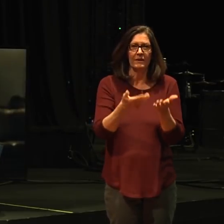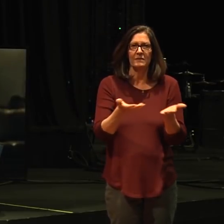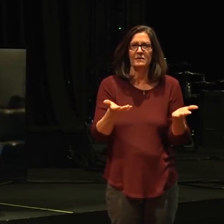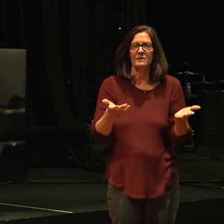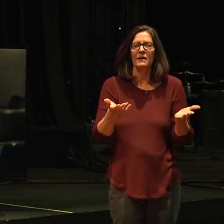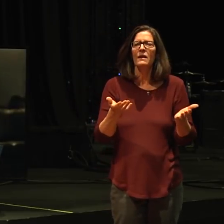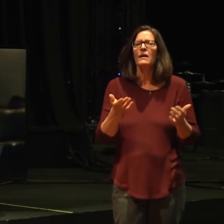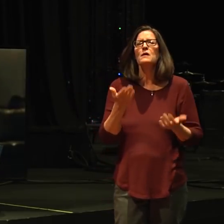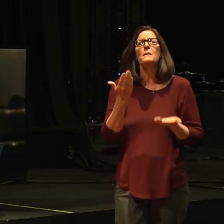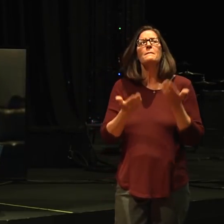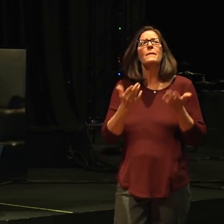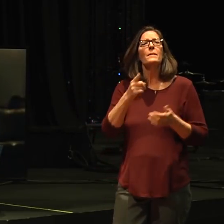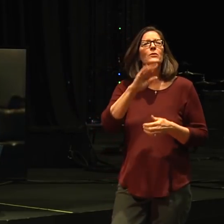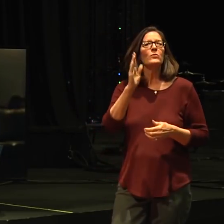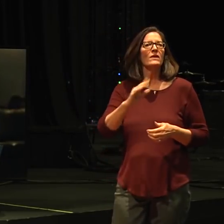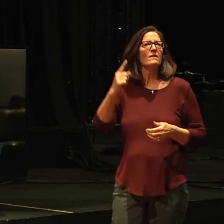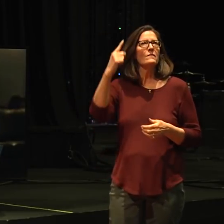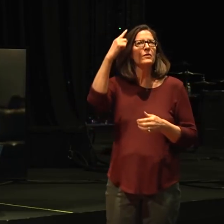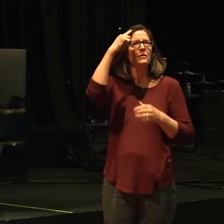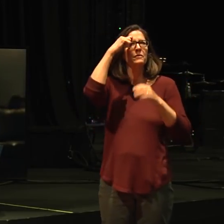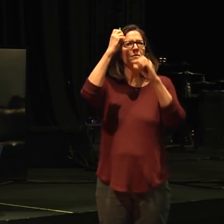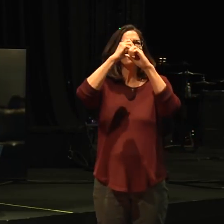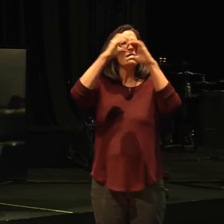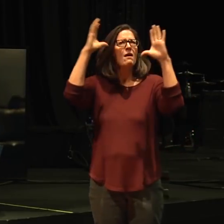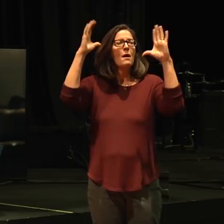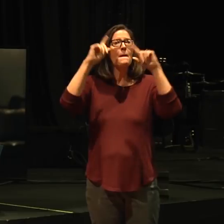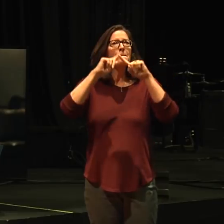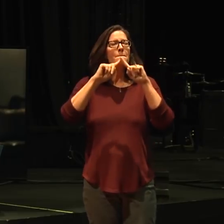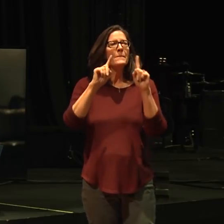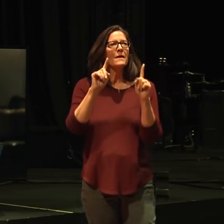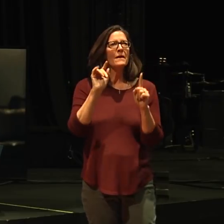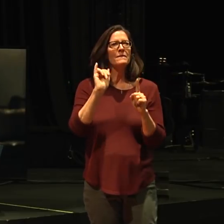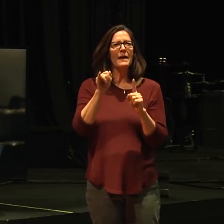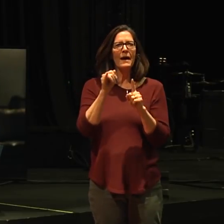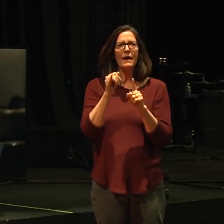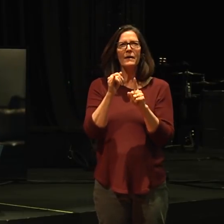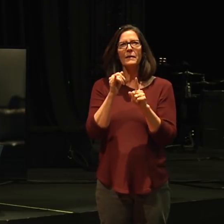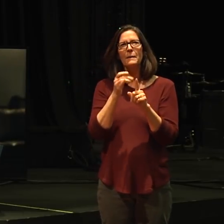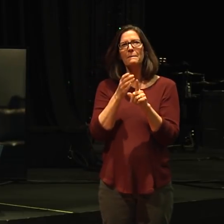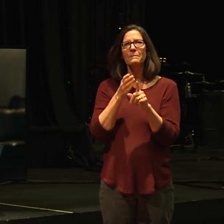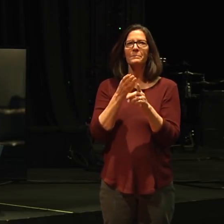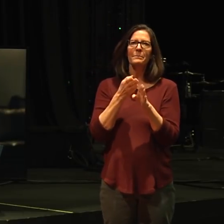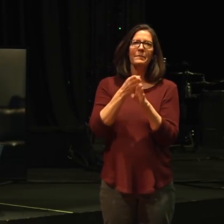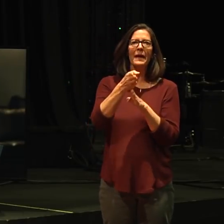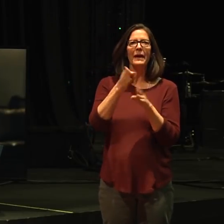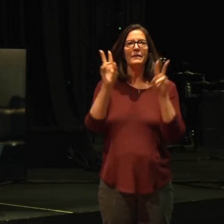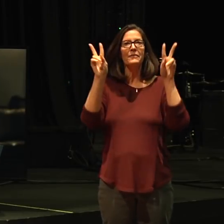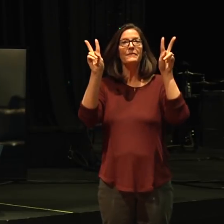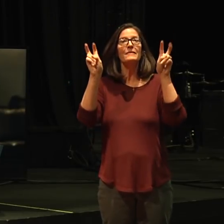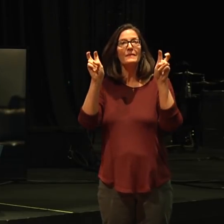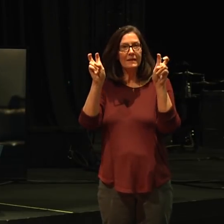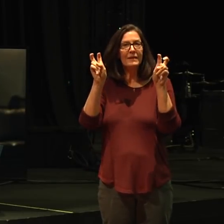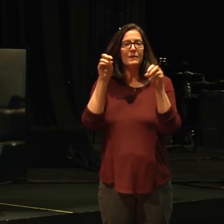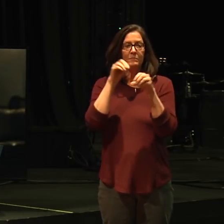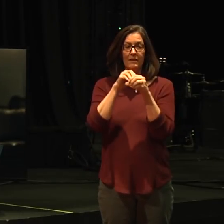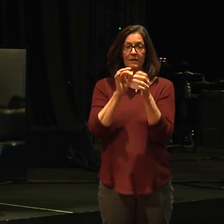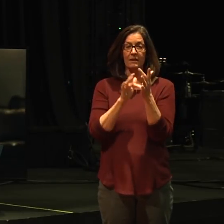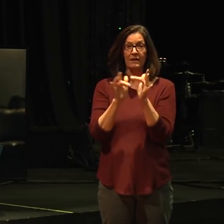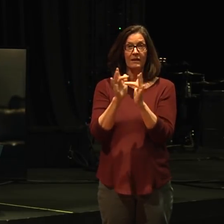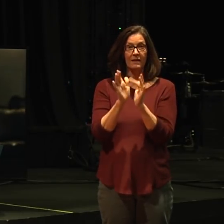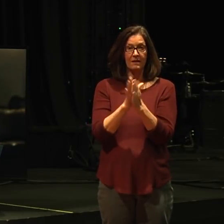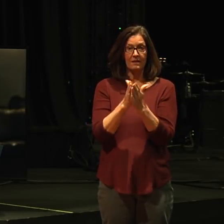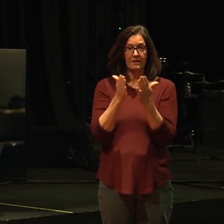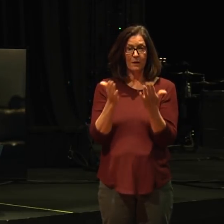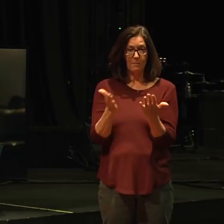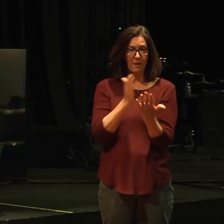You may have never thought about it like this, but one of the main themes, if you want to call it that you find cover to cover in the Bible,